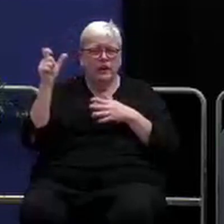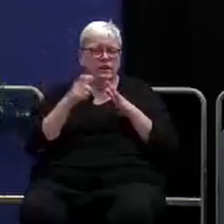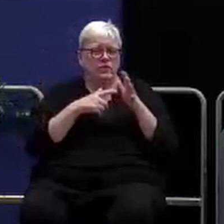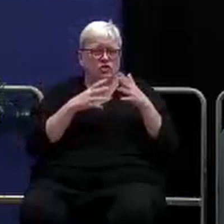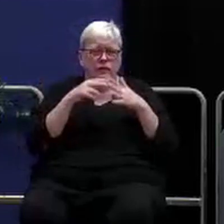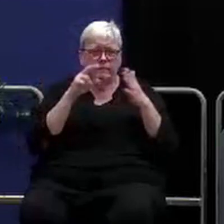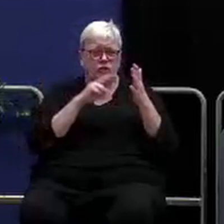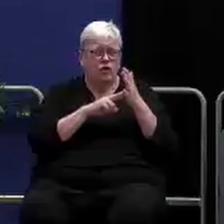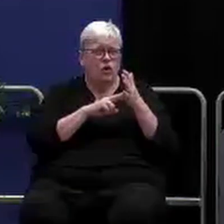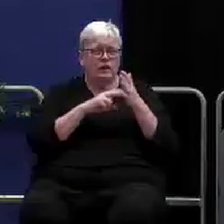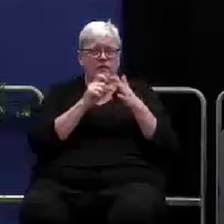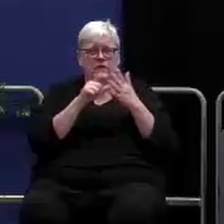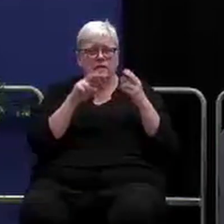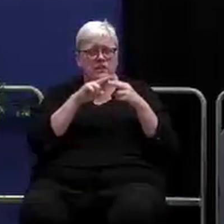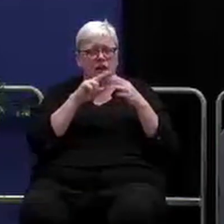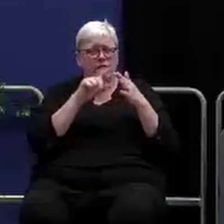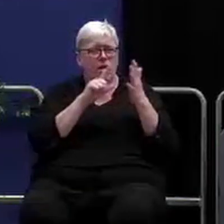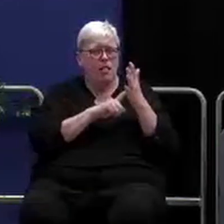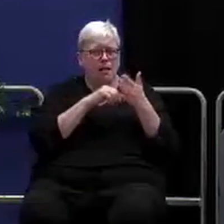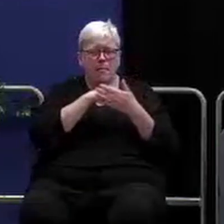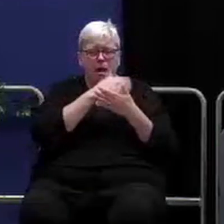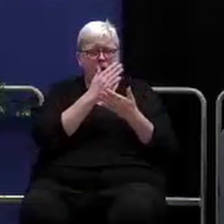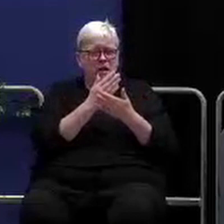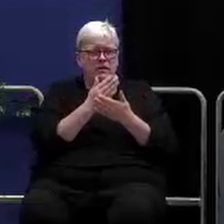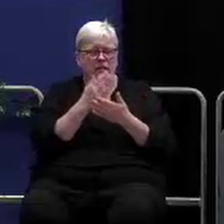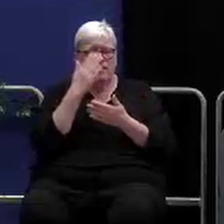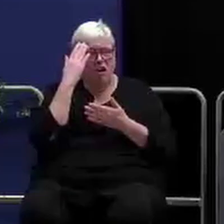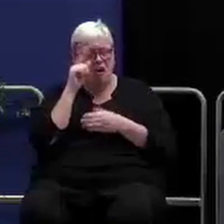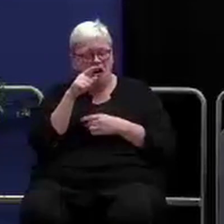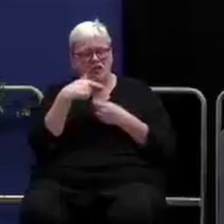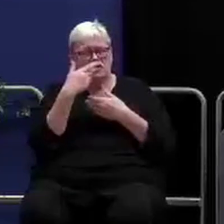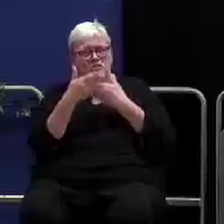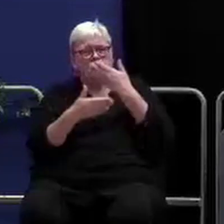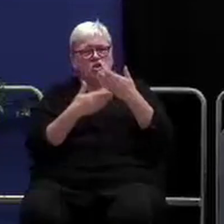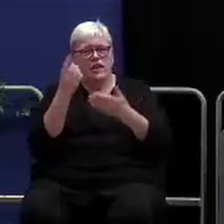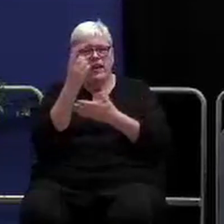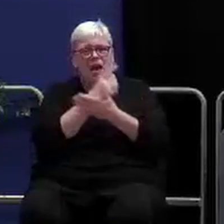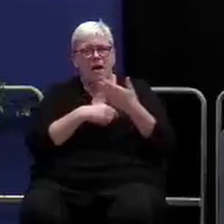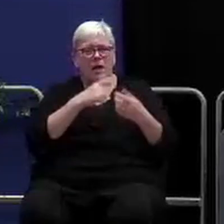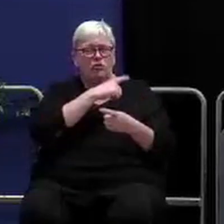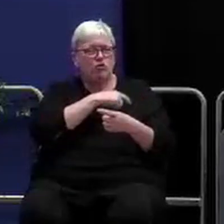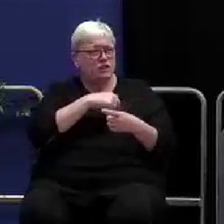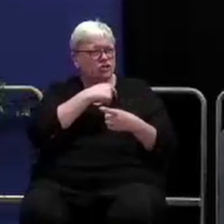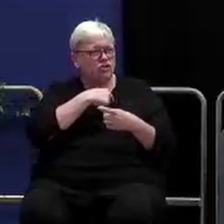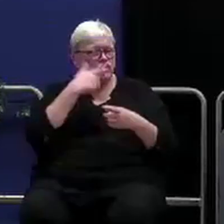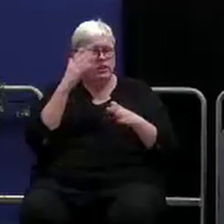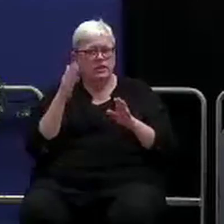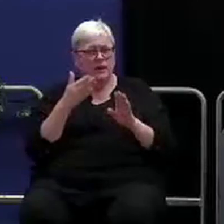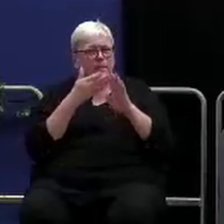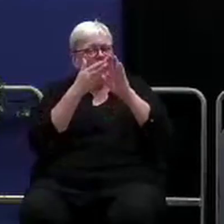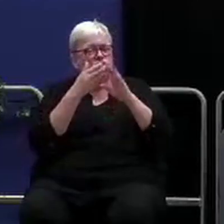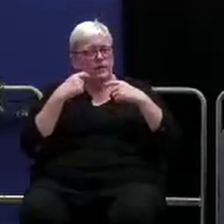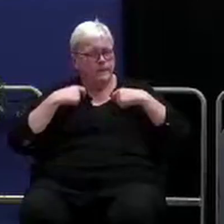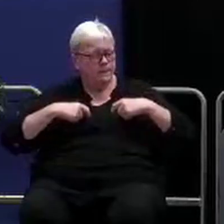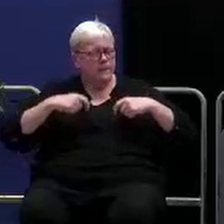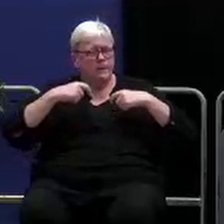Duffelpud section on one of the islands, and I was like, God, this story is about a Christian missionary who is violating the bodily autonomy of a bunch